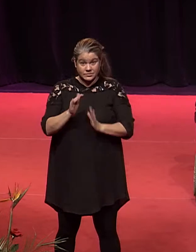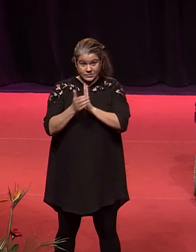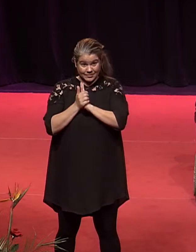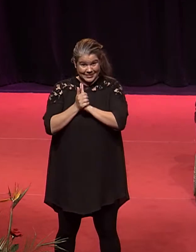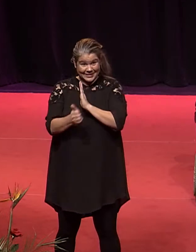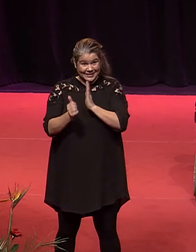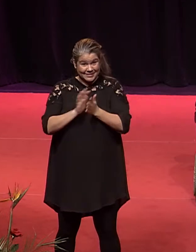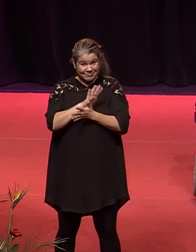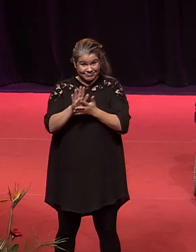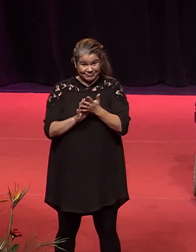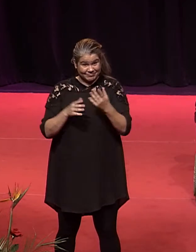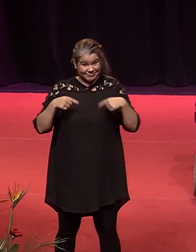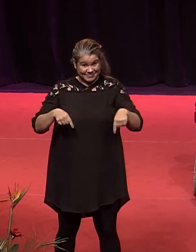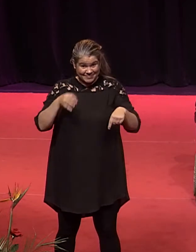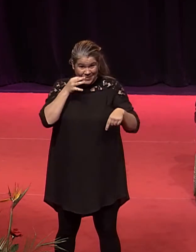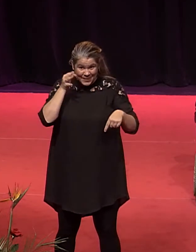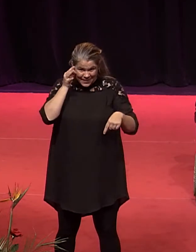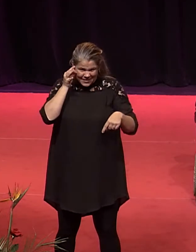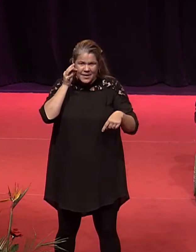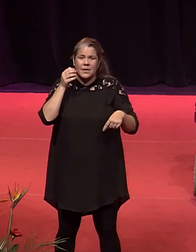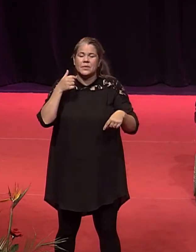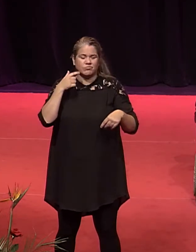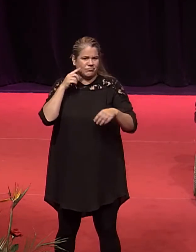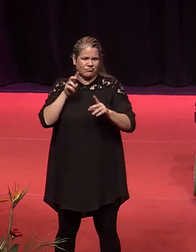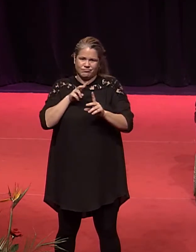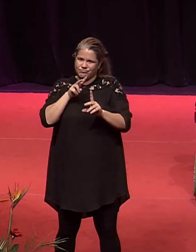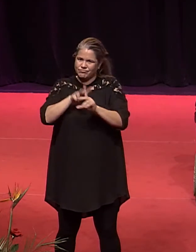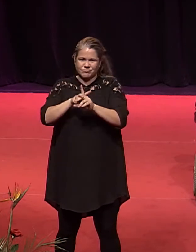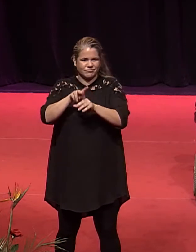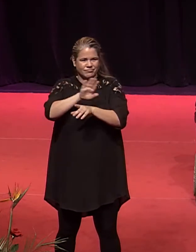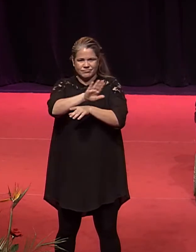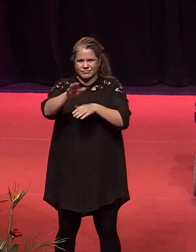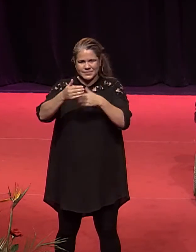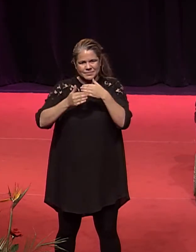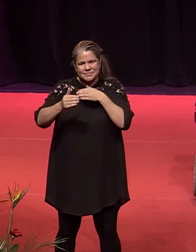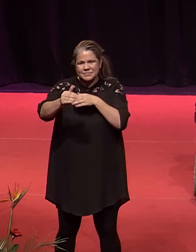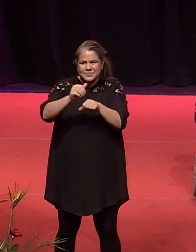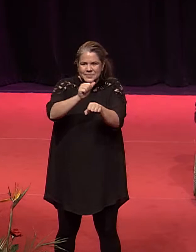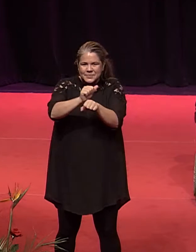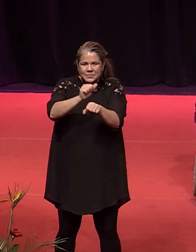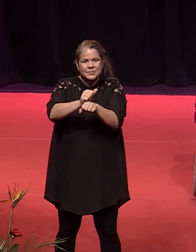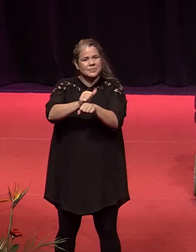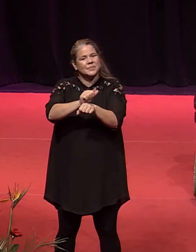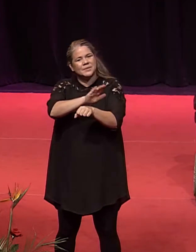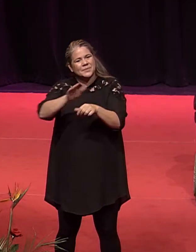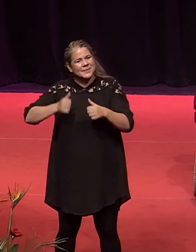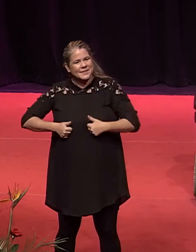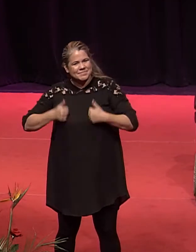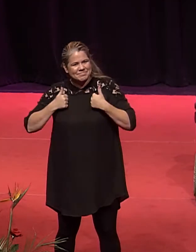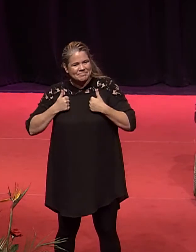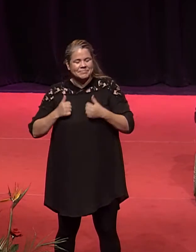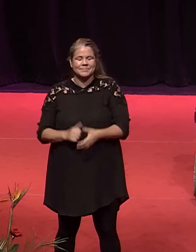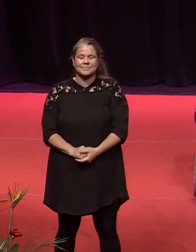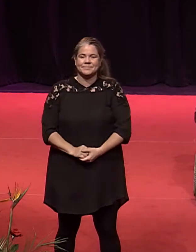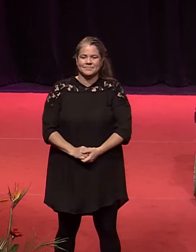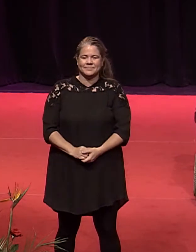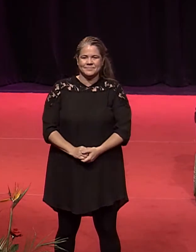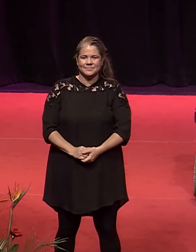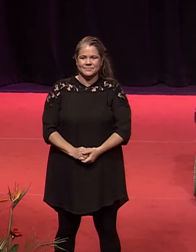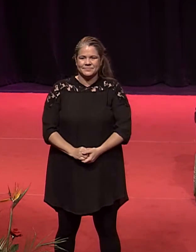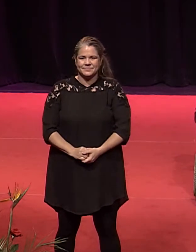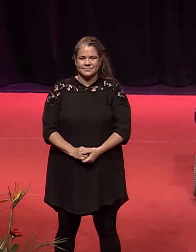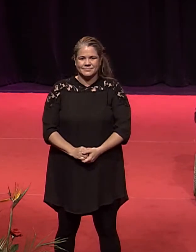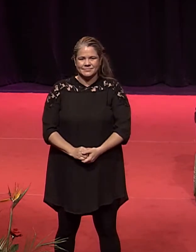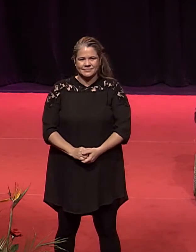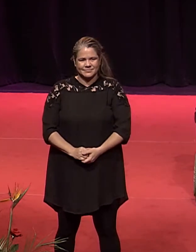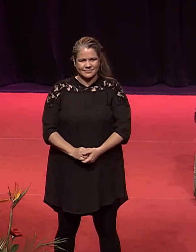character traits that you have developed during your time at Mohawk will serve you very well in your careers, and in your life.